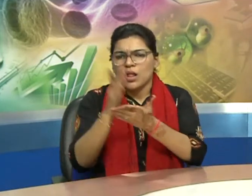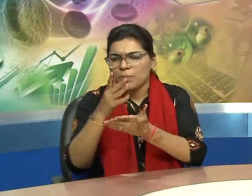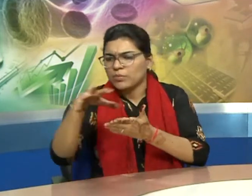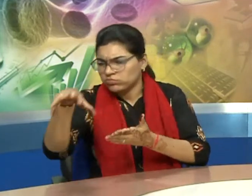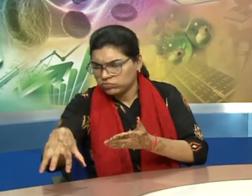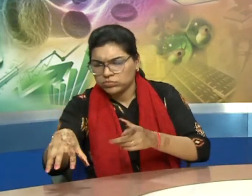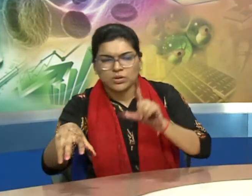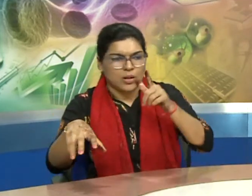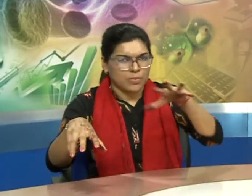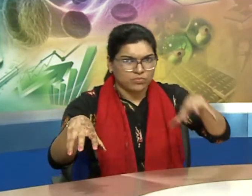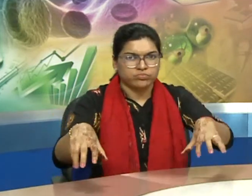issues